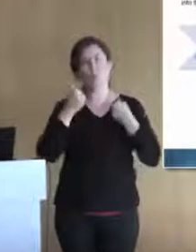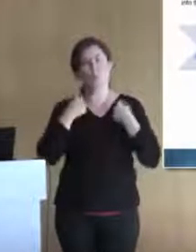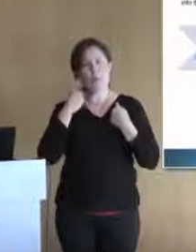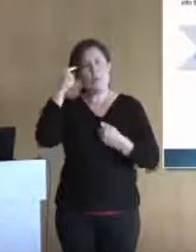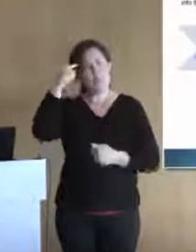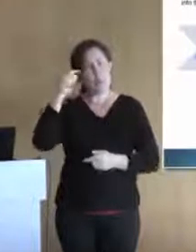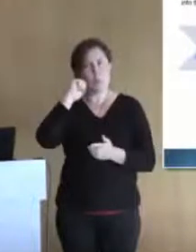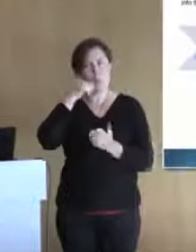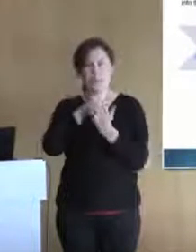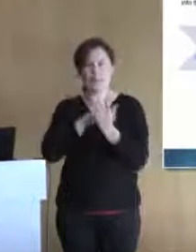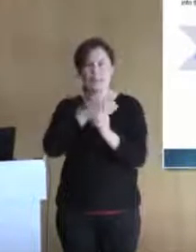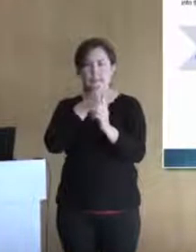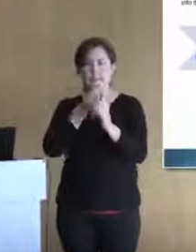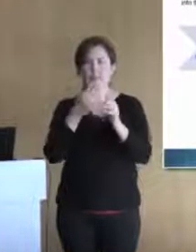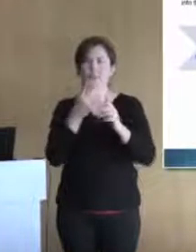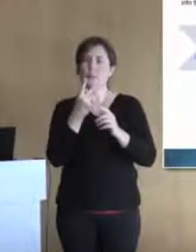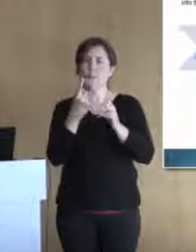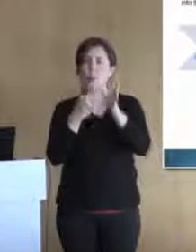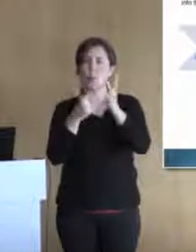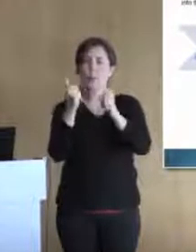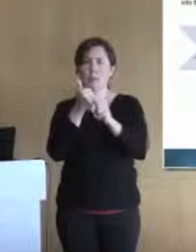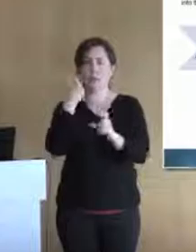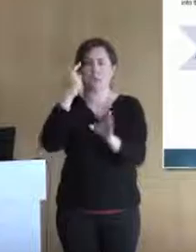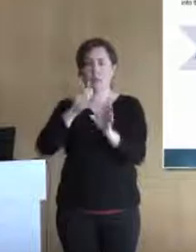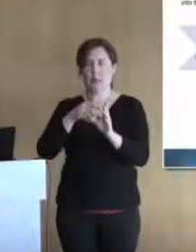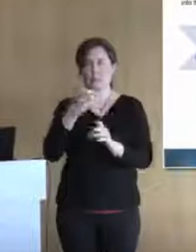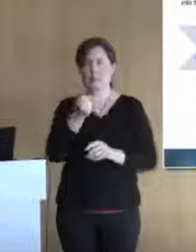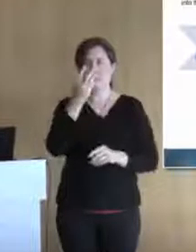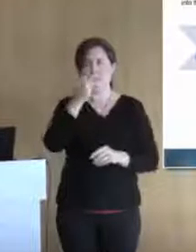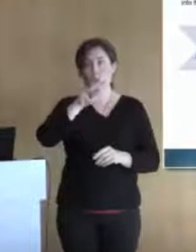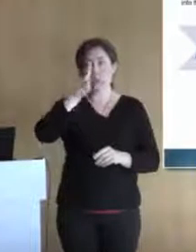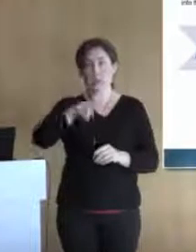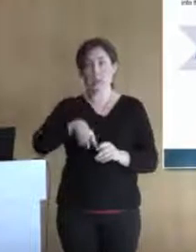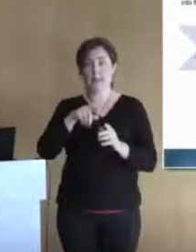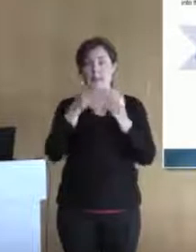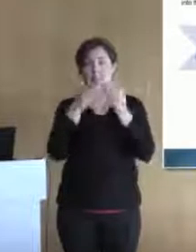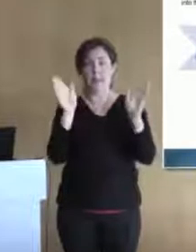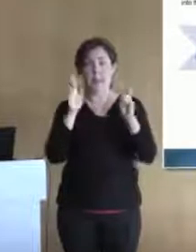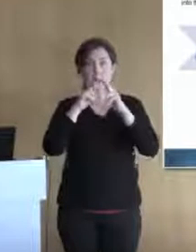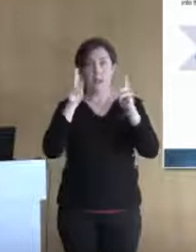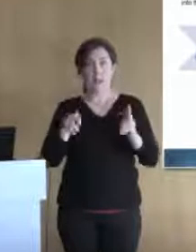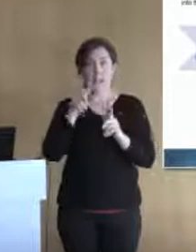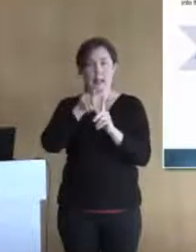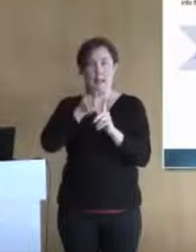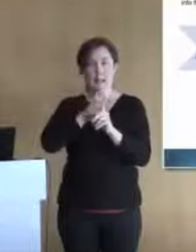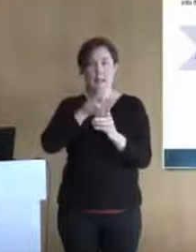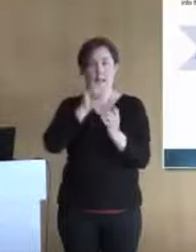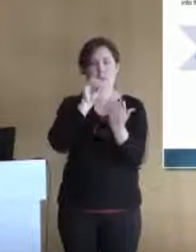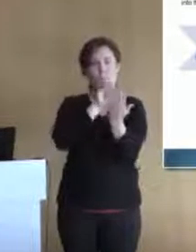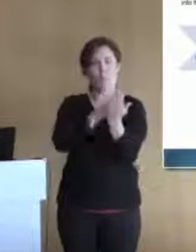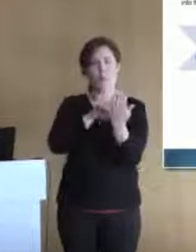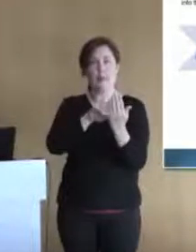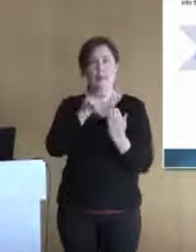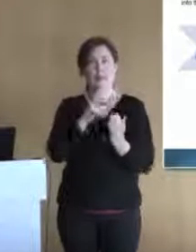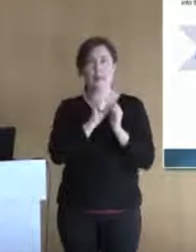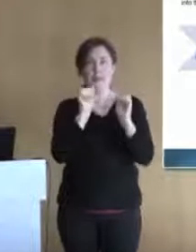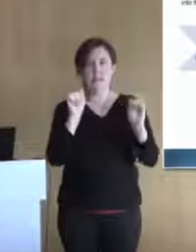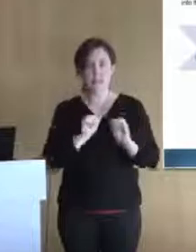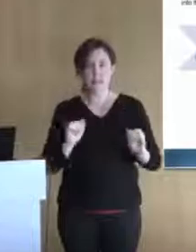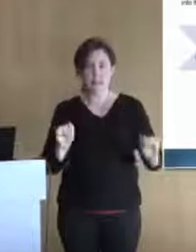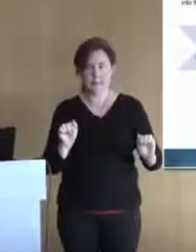the person's needs? And then we will tell them. So we think that this is actually going to take us until about the